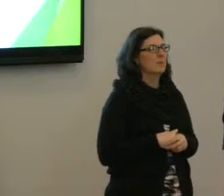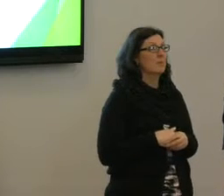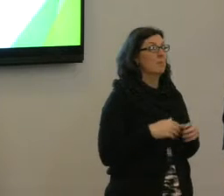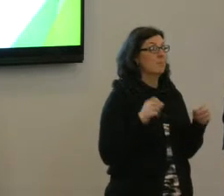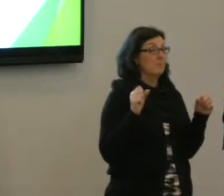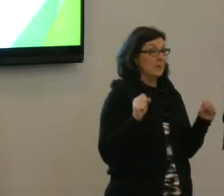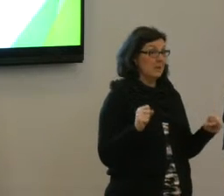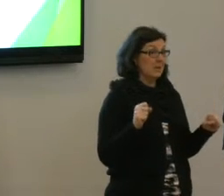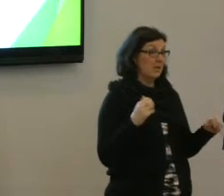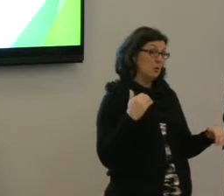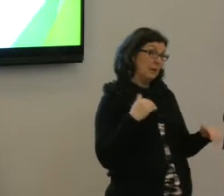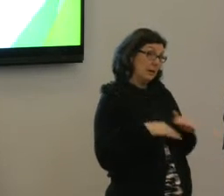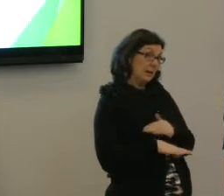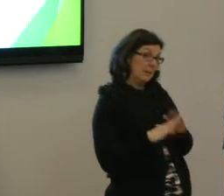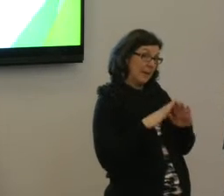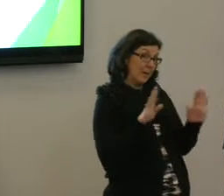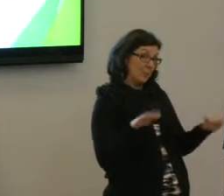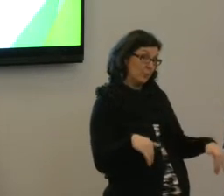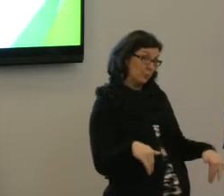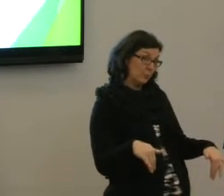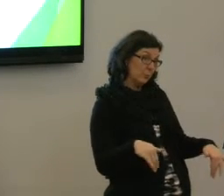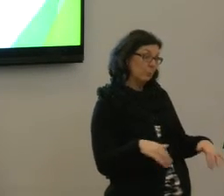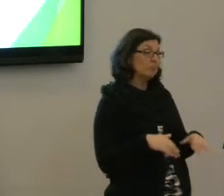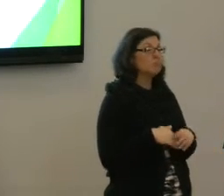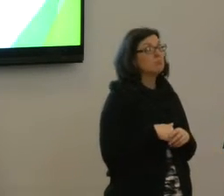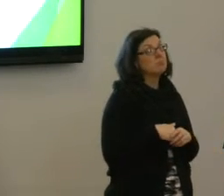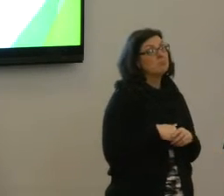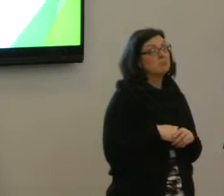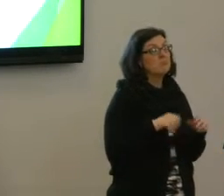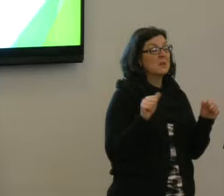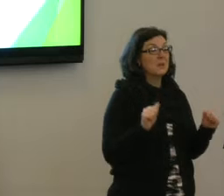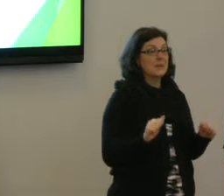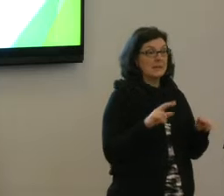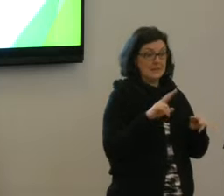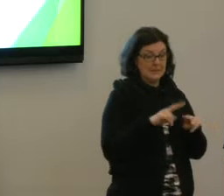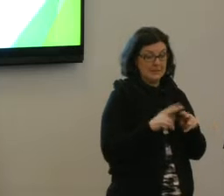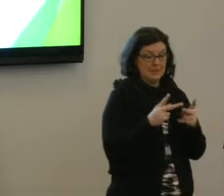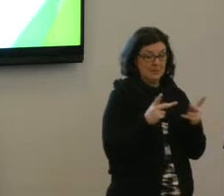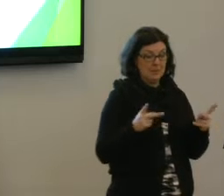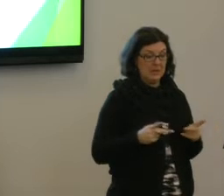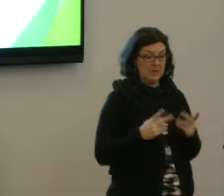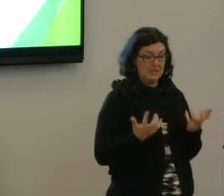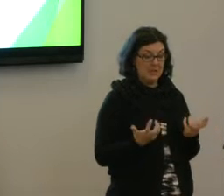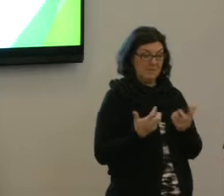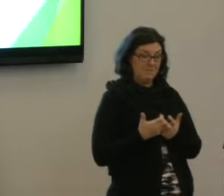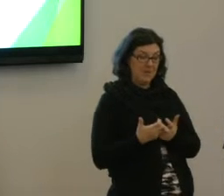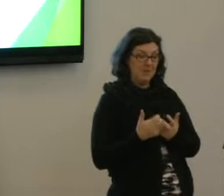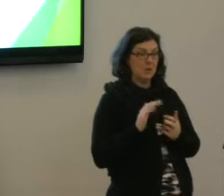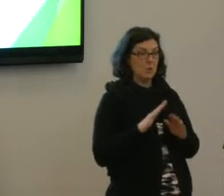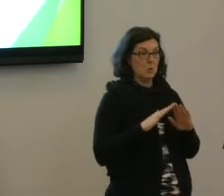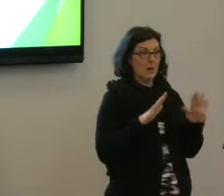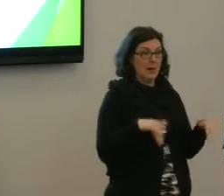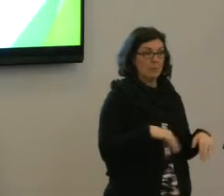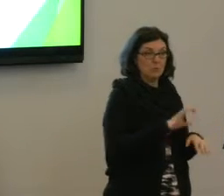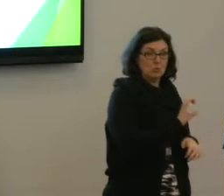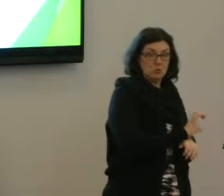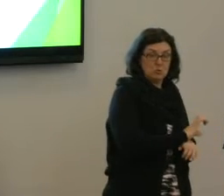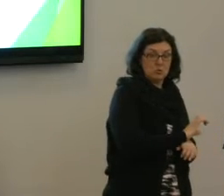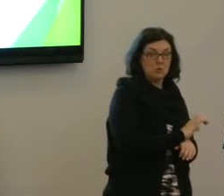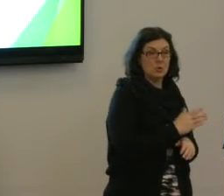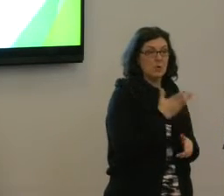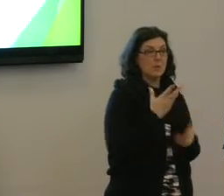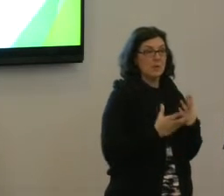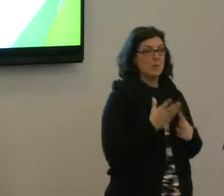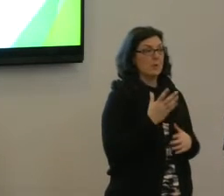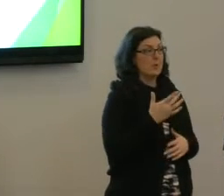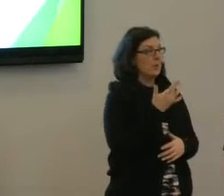can get in. Can you get in the door? Can they sit somewhere that fits them? Whether it's your house or church or where they